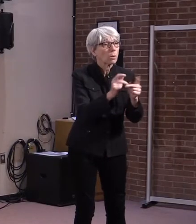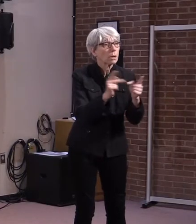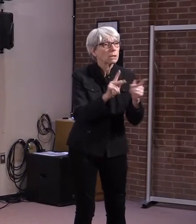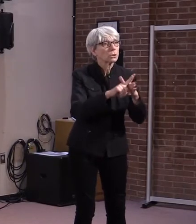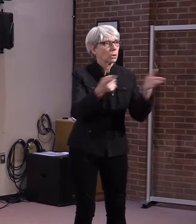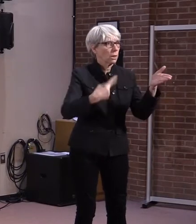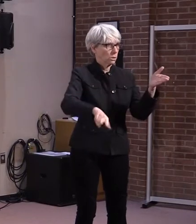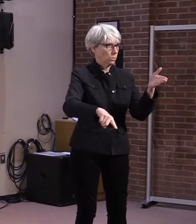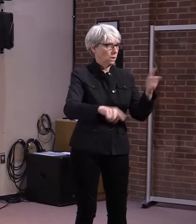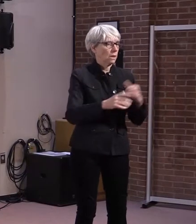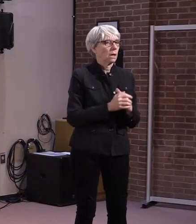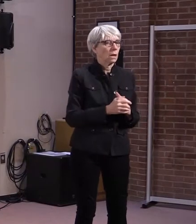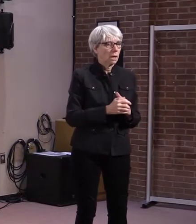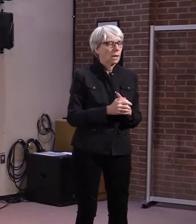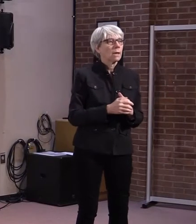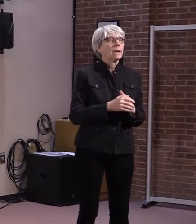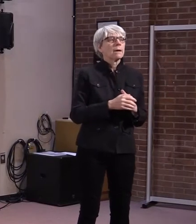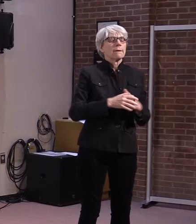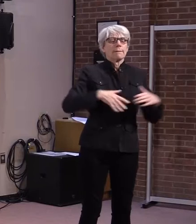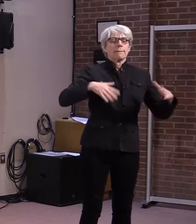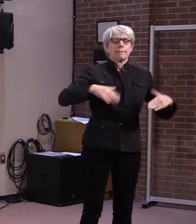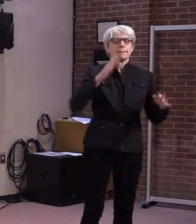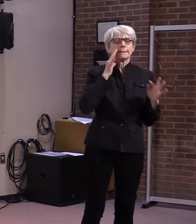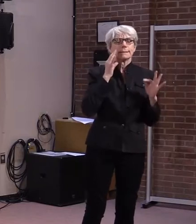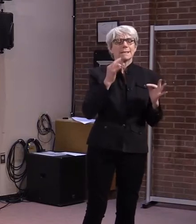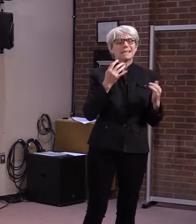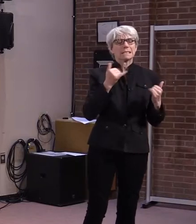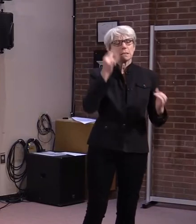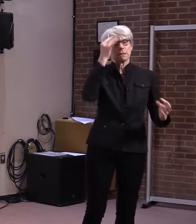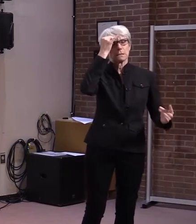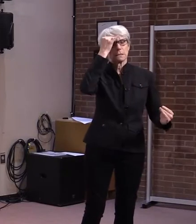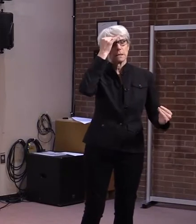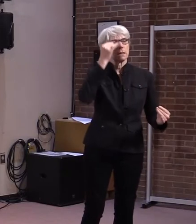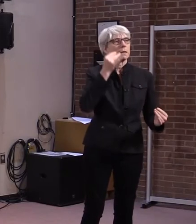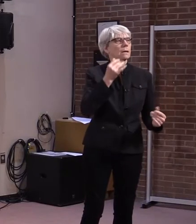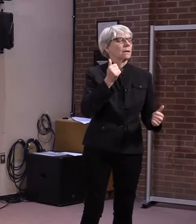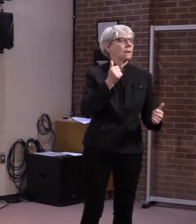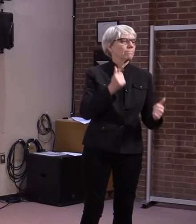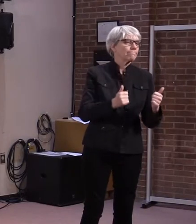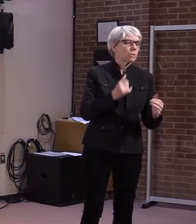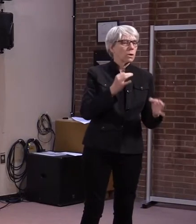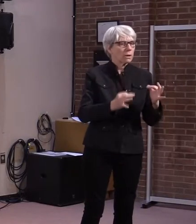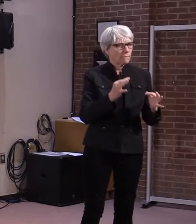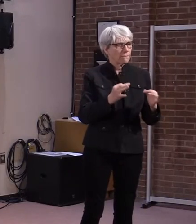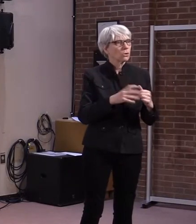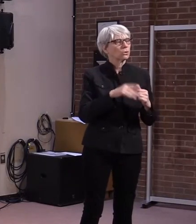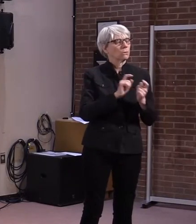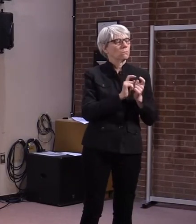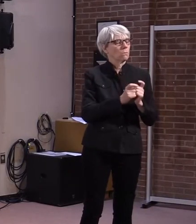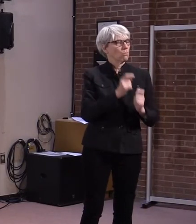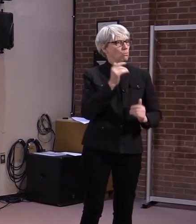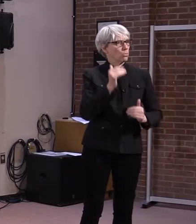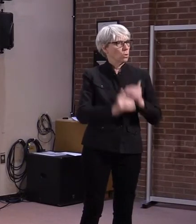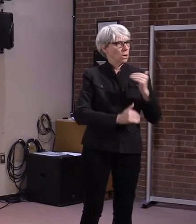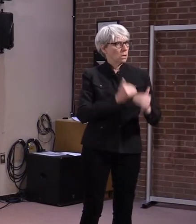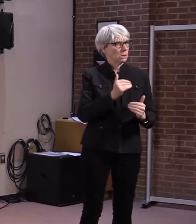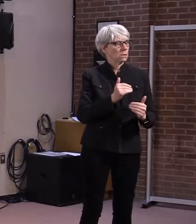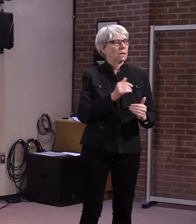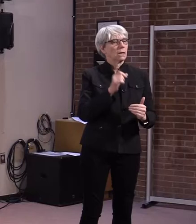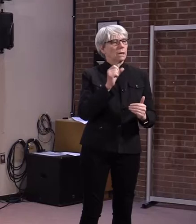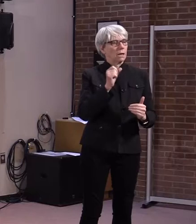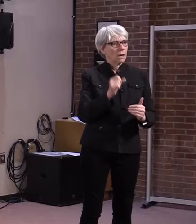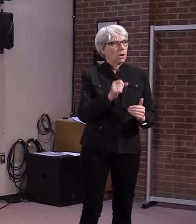are exploring, but haven't made a final decision about altering our process for reporting